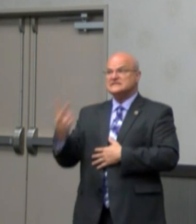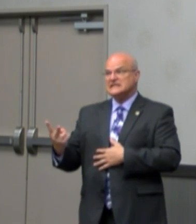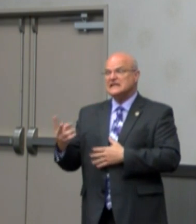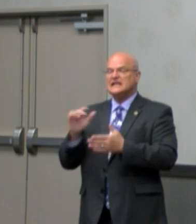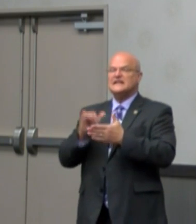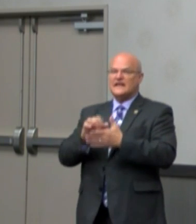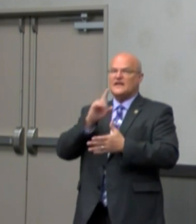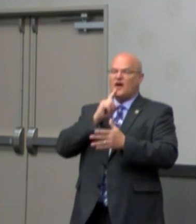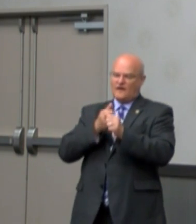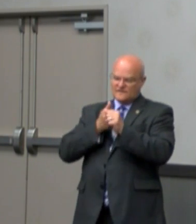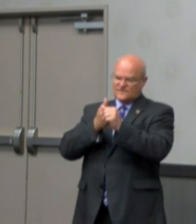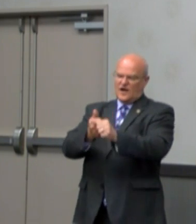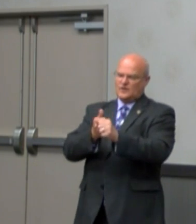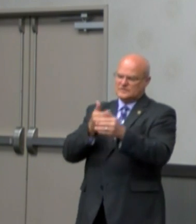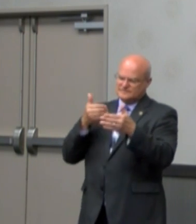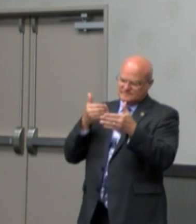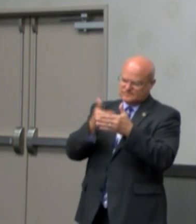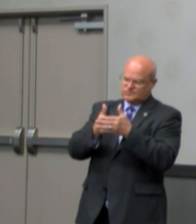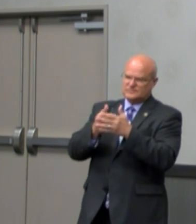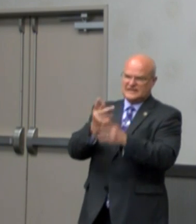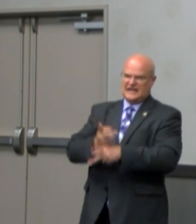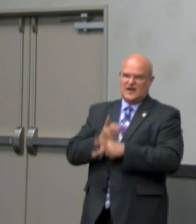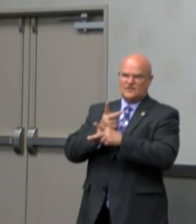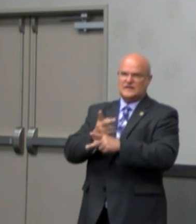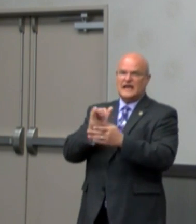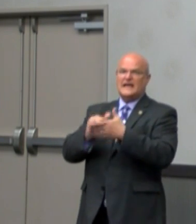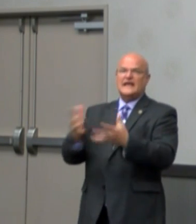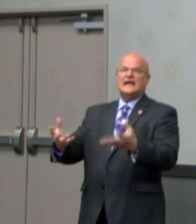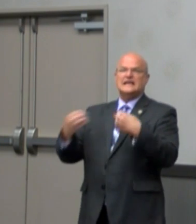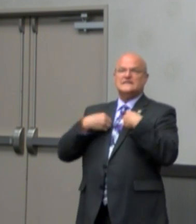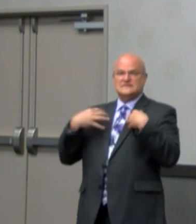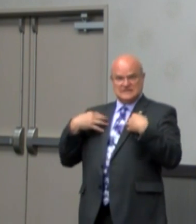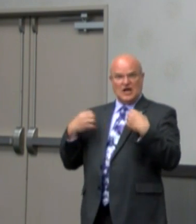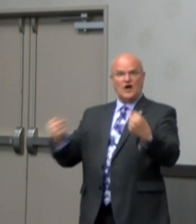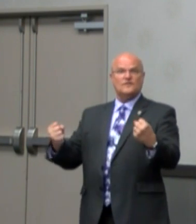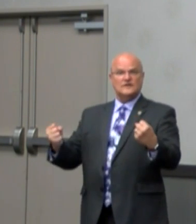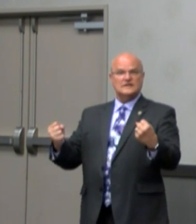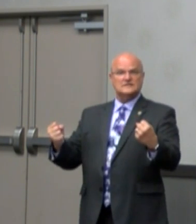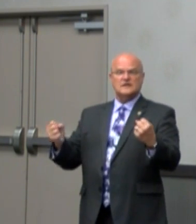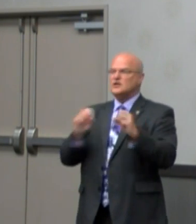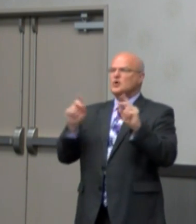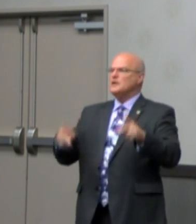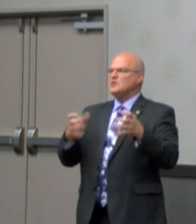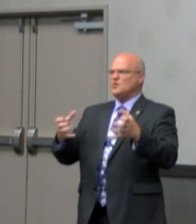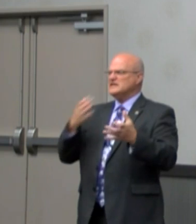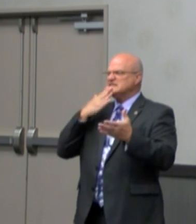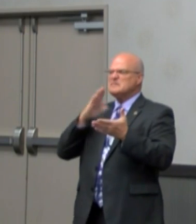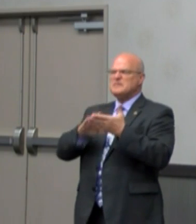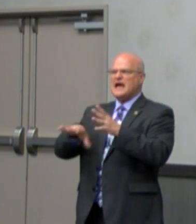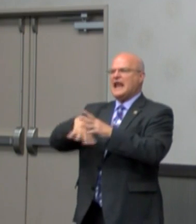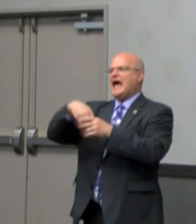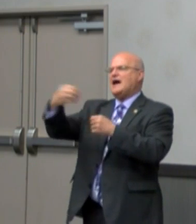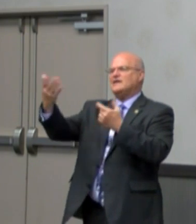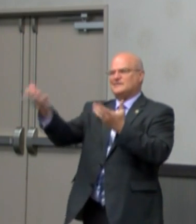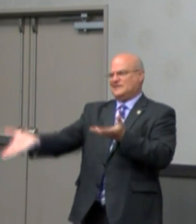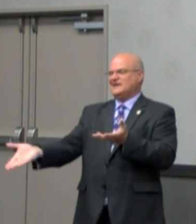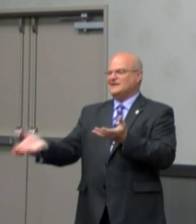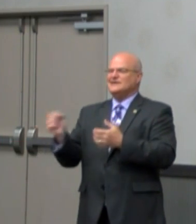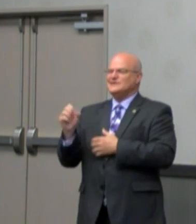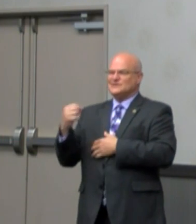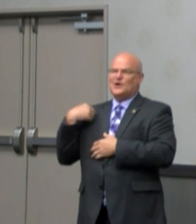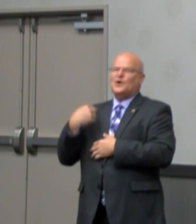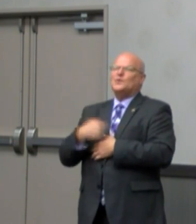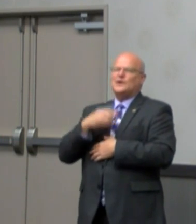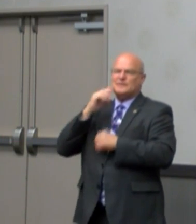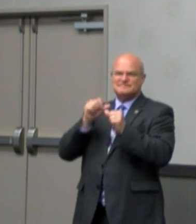that they are following it very carefully, and that gives us confidence. Nobody wants a bad outcome there. And so we're